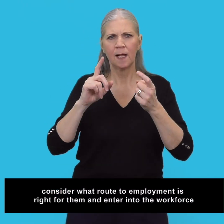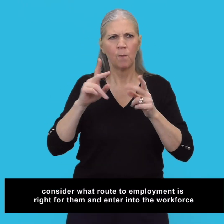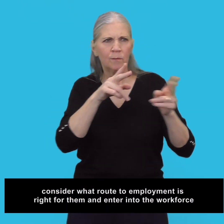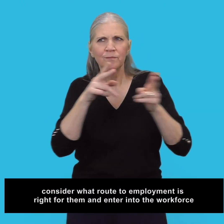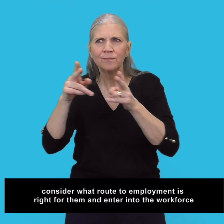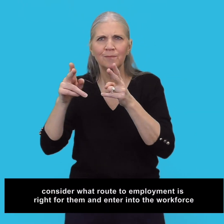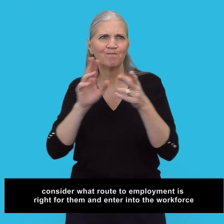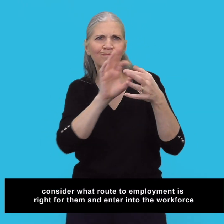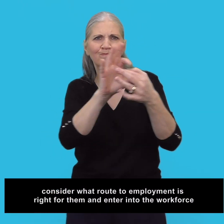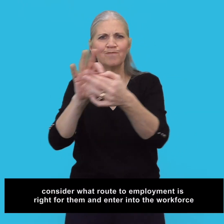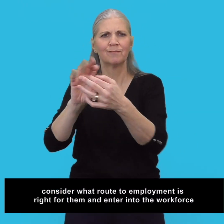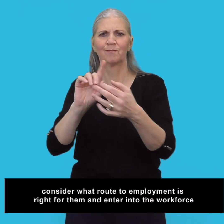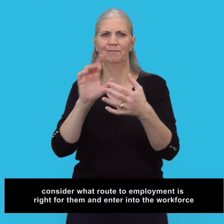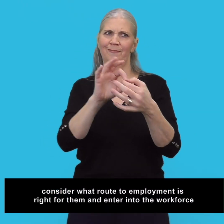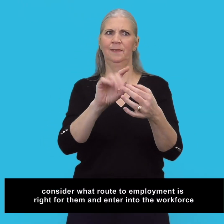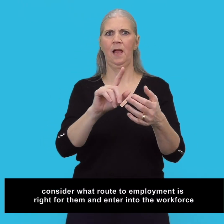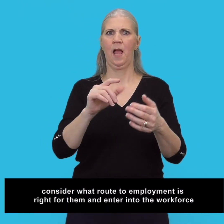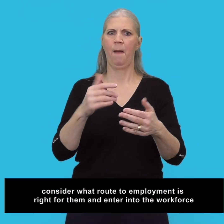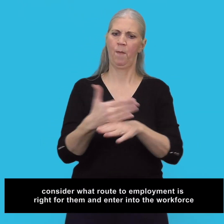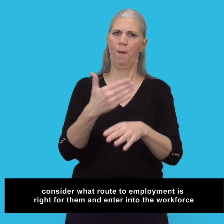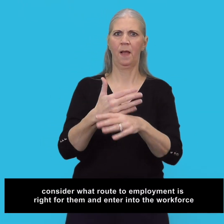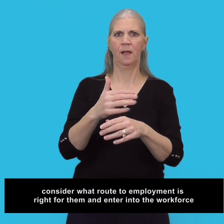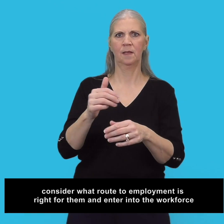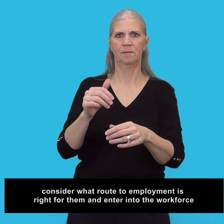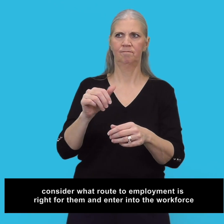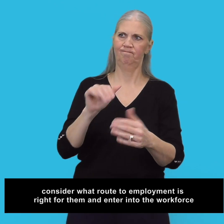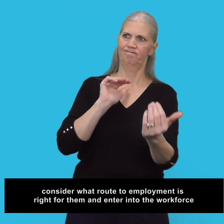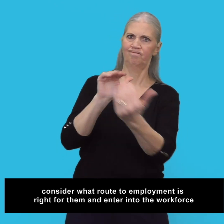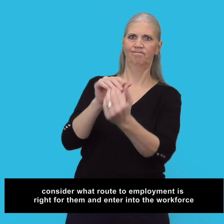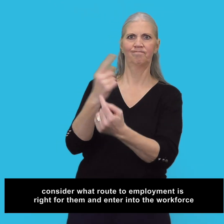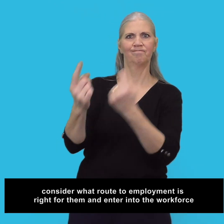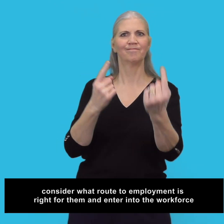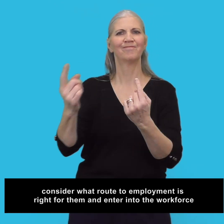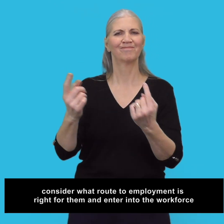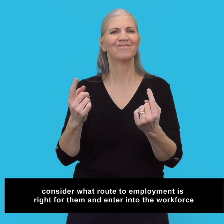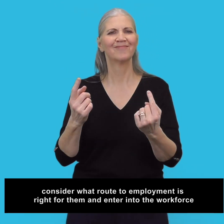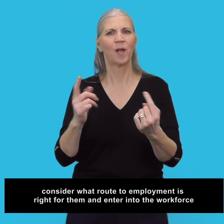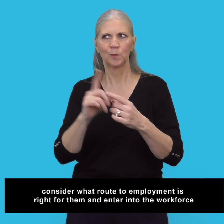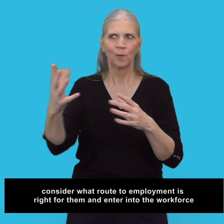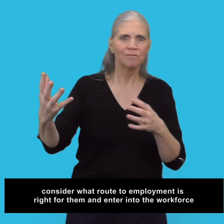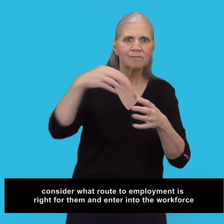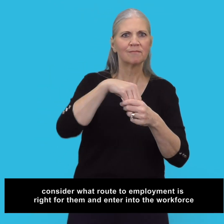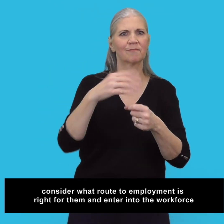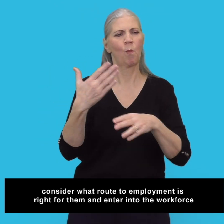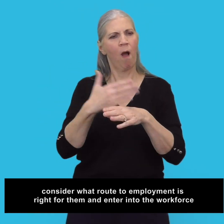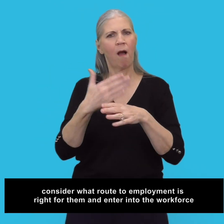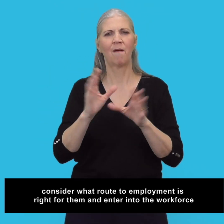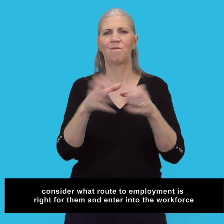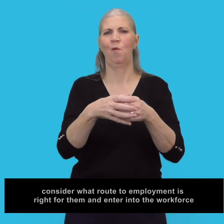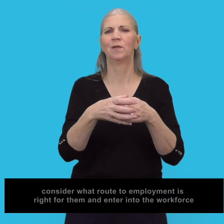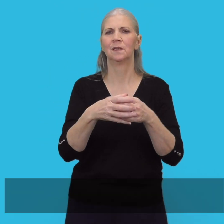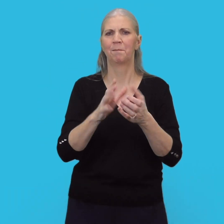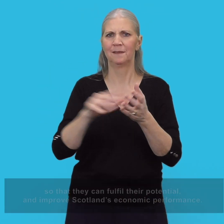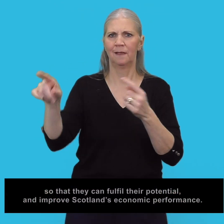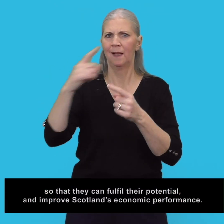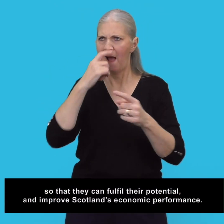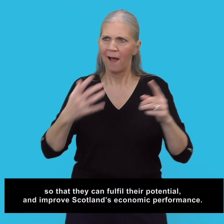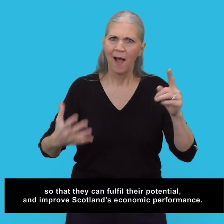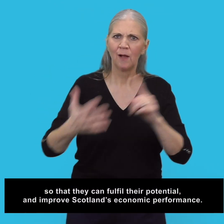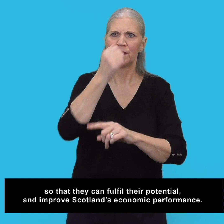Consider what route to employment is right for them and enter into the workforce so that they can fulfil